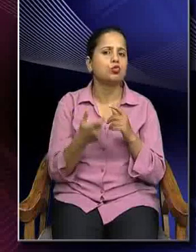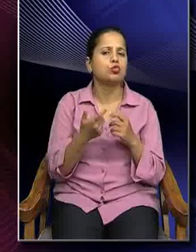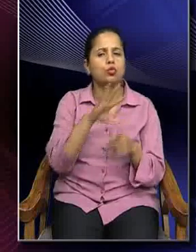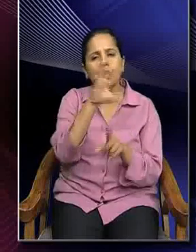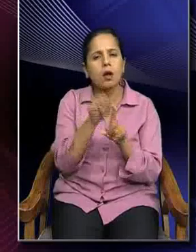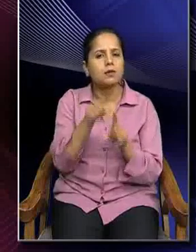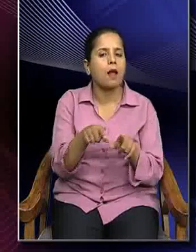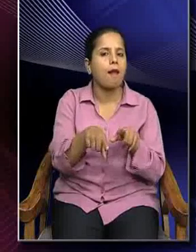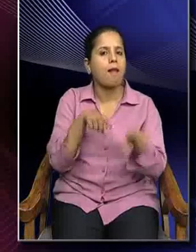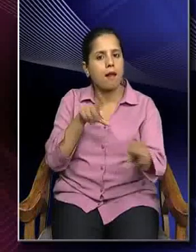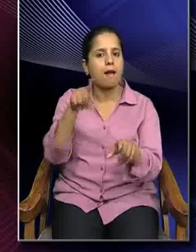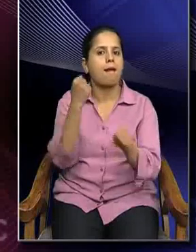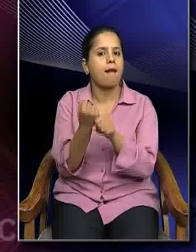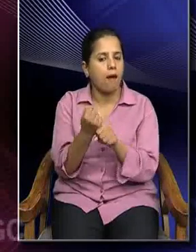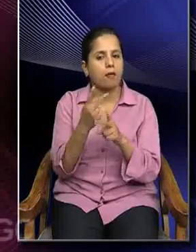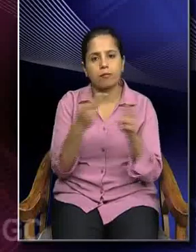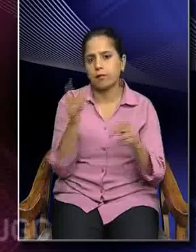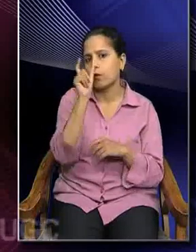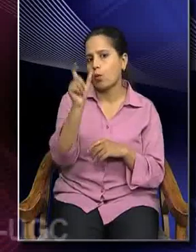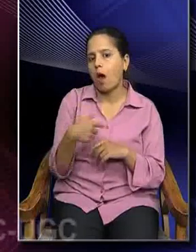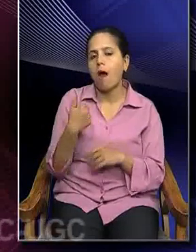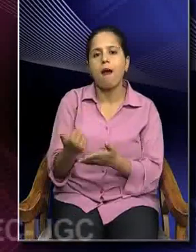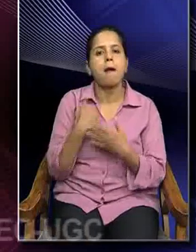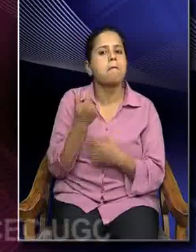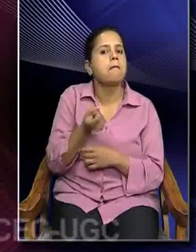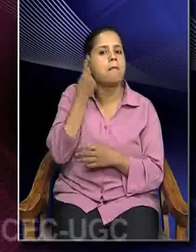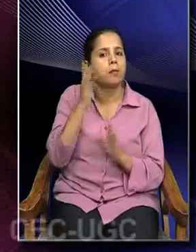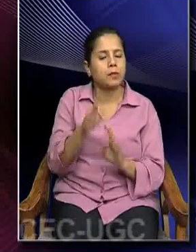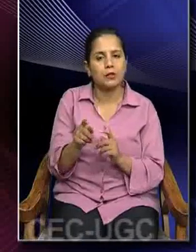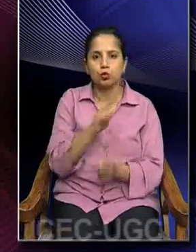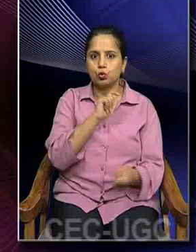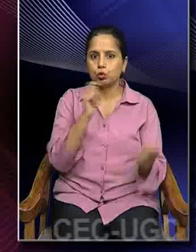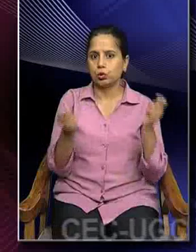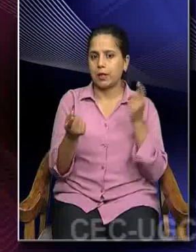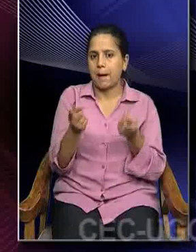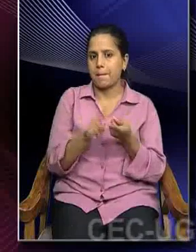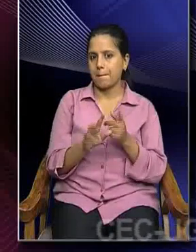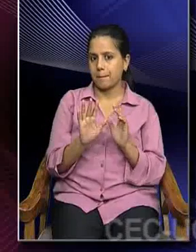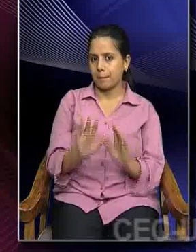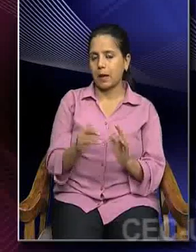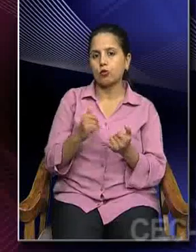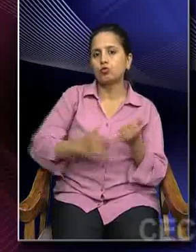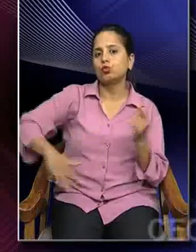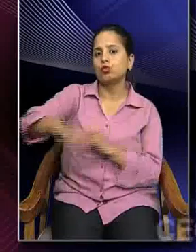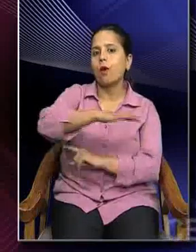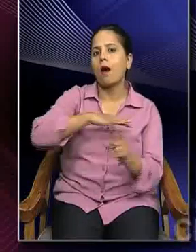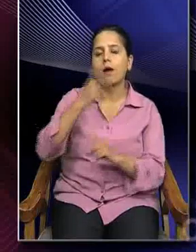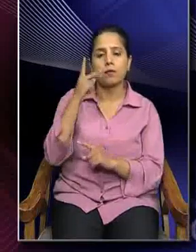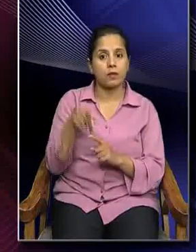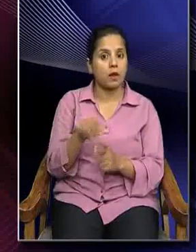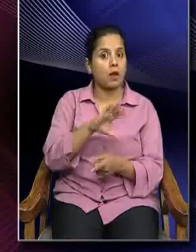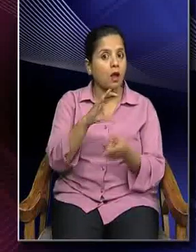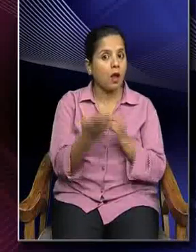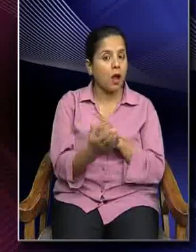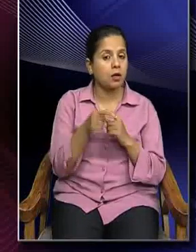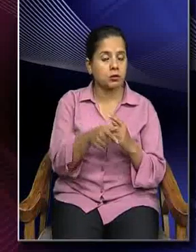terms which helps us to understand the change which is happening in society. Cultural